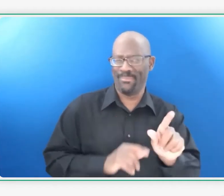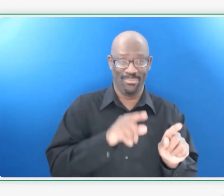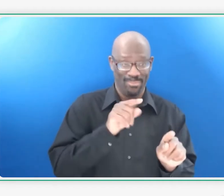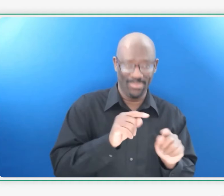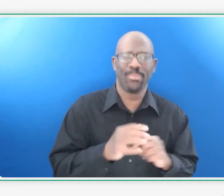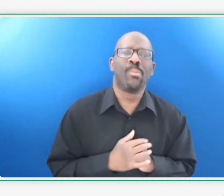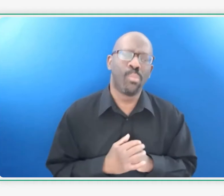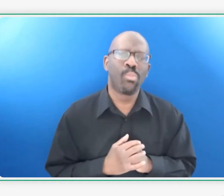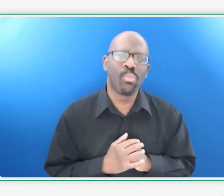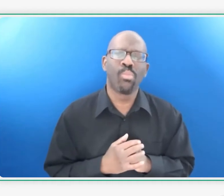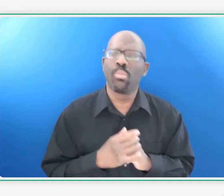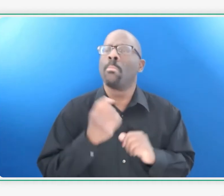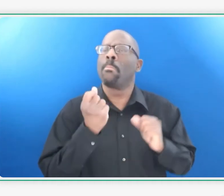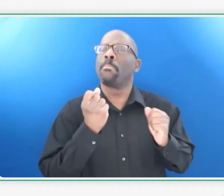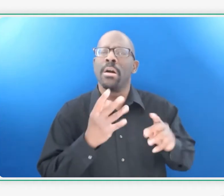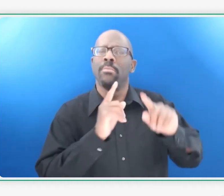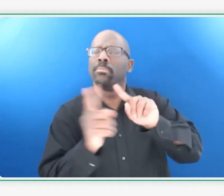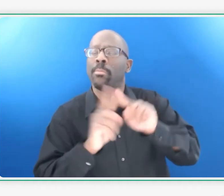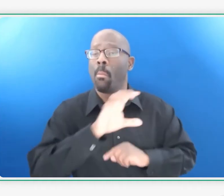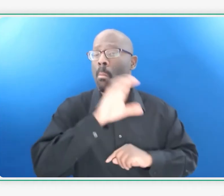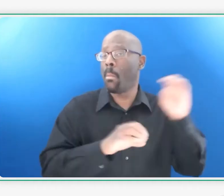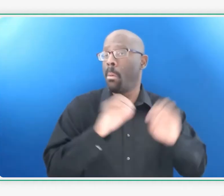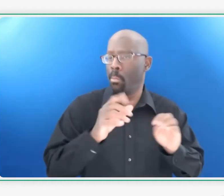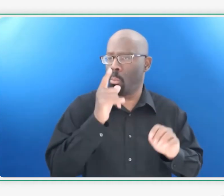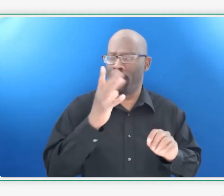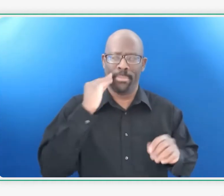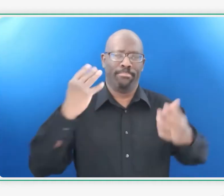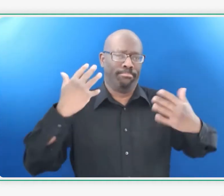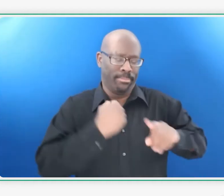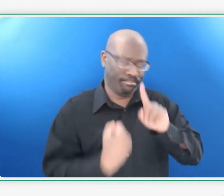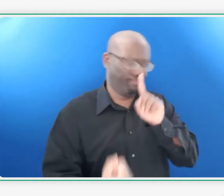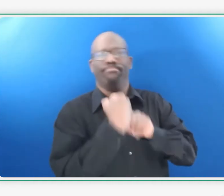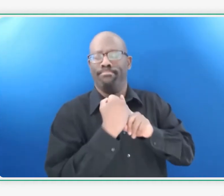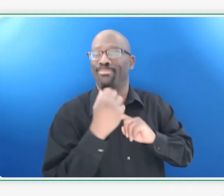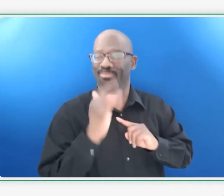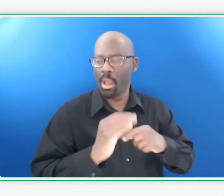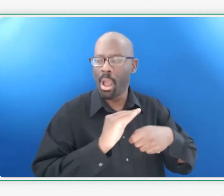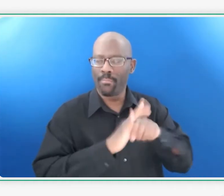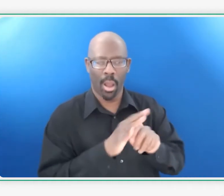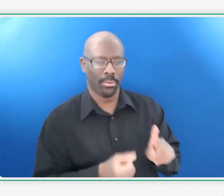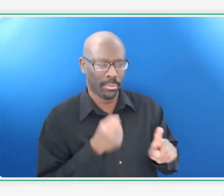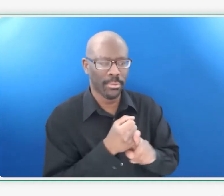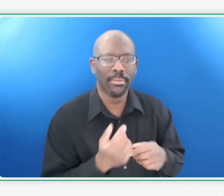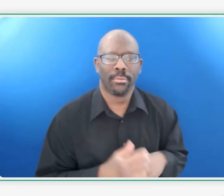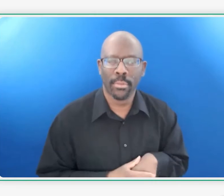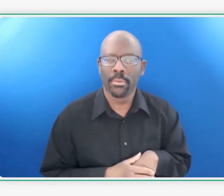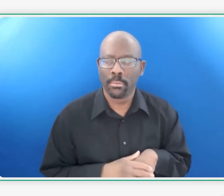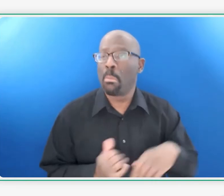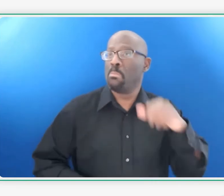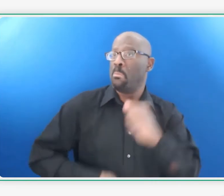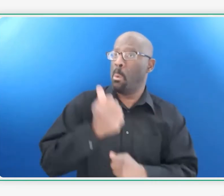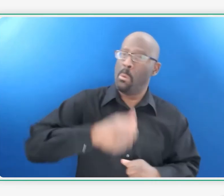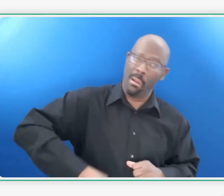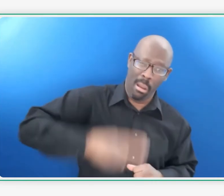So we can look at the charts here. We'll start with the one on the left. And you can see the many different industries that